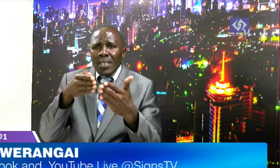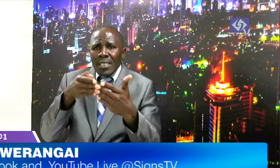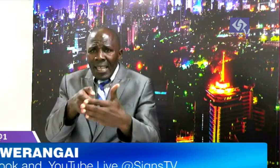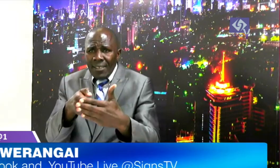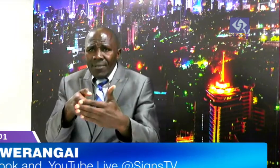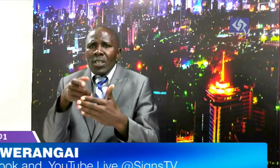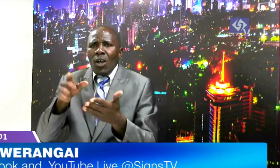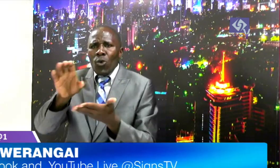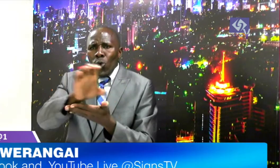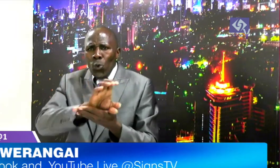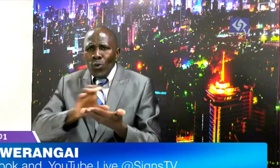of